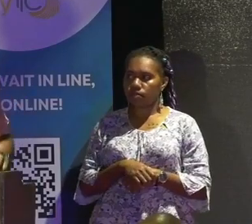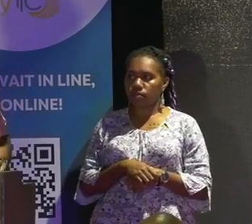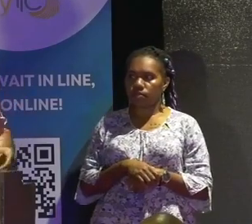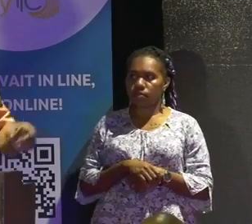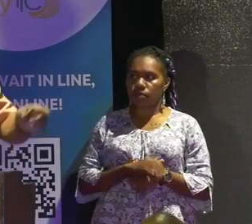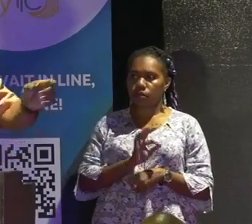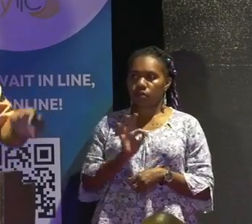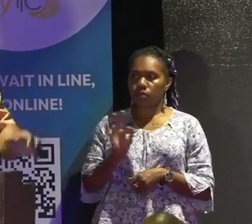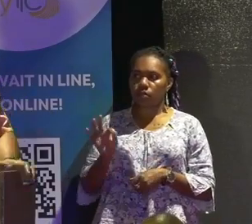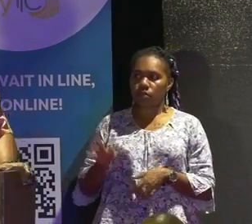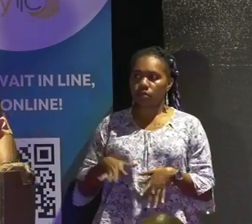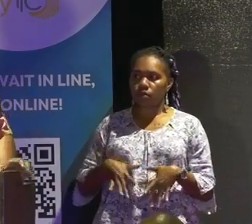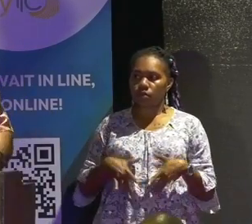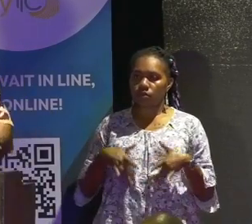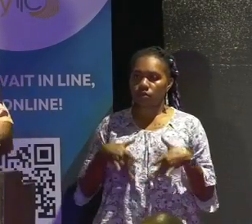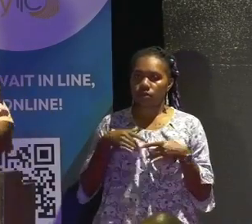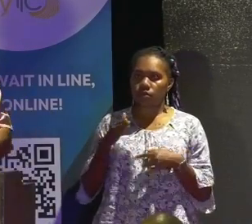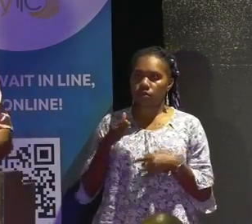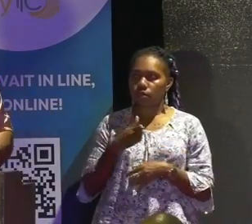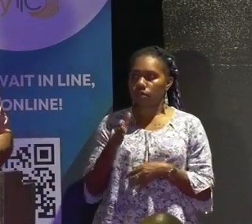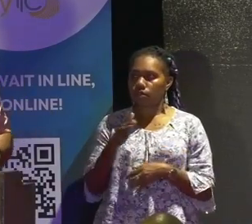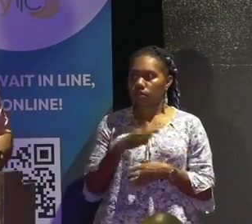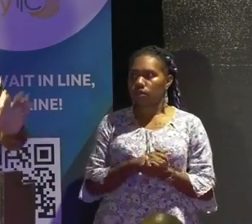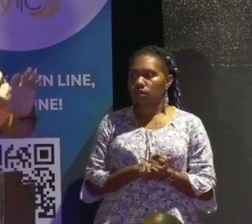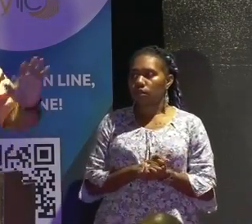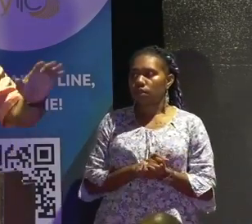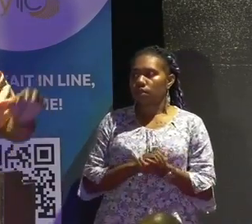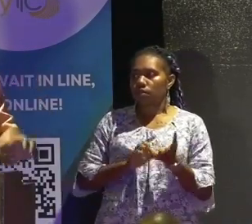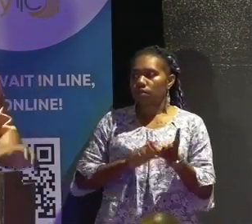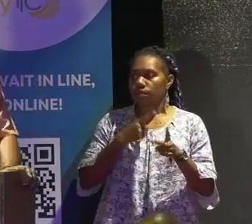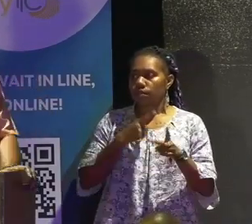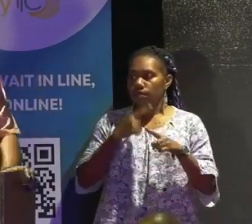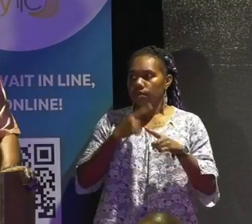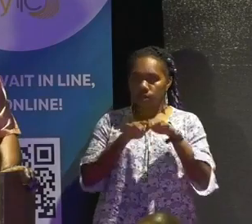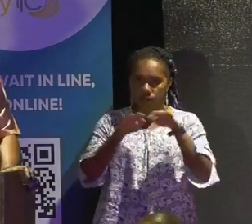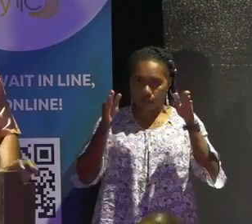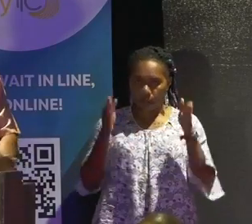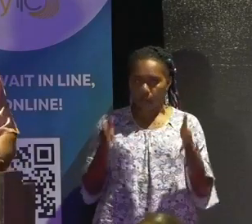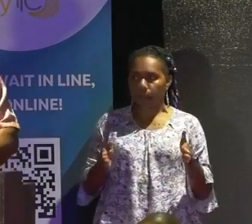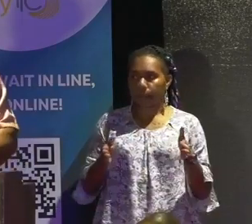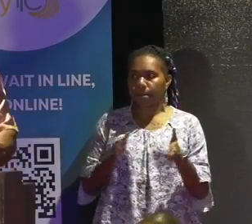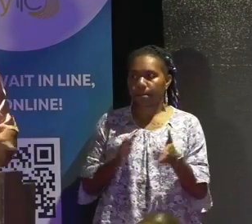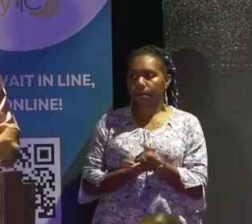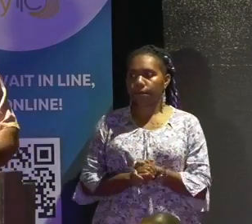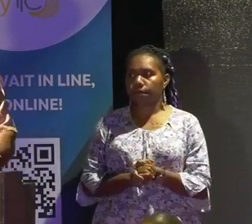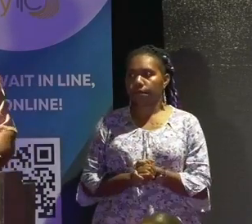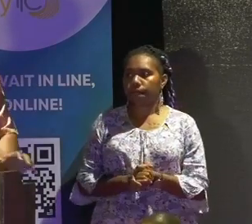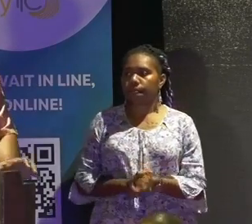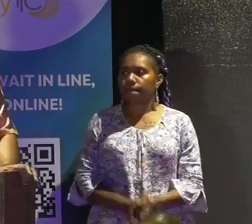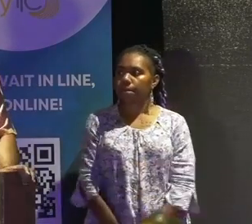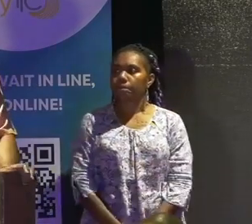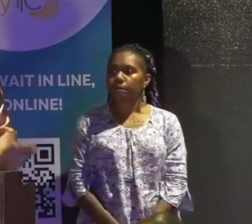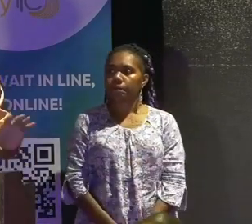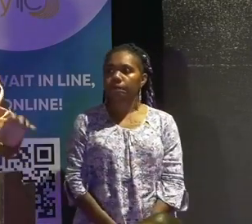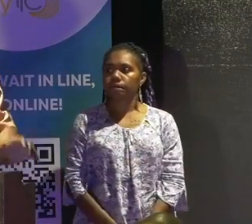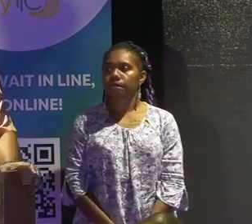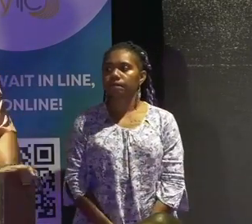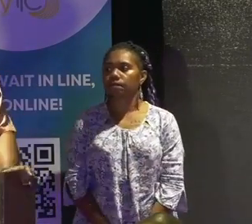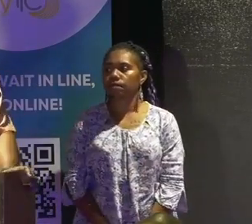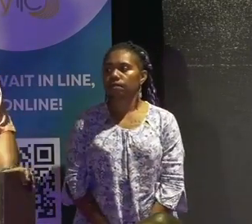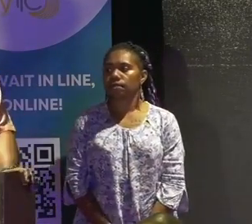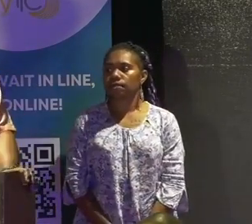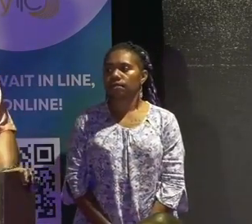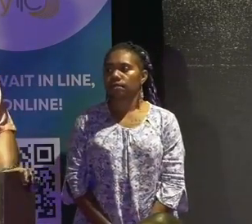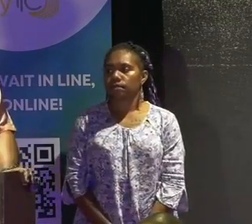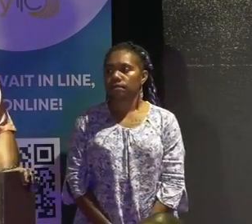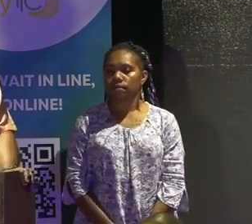check against that tax table, do your own manual calculation, and you see. If you confirm that they correspond, then that's the